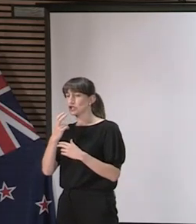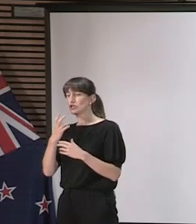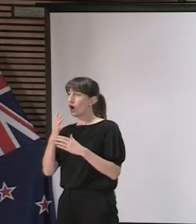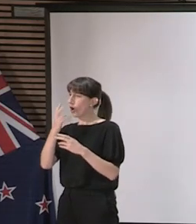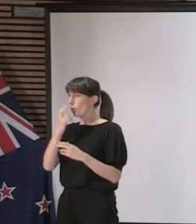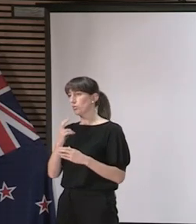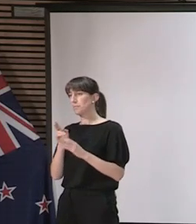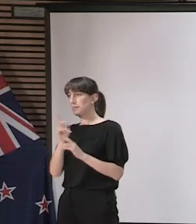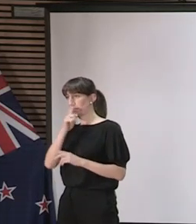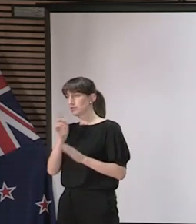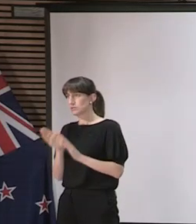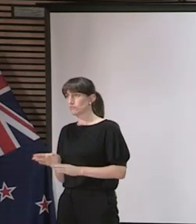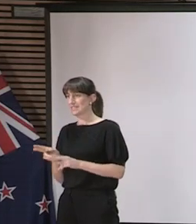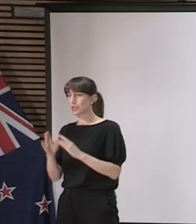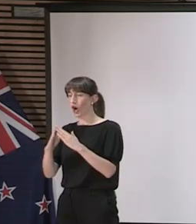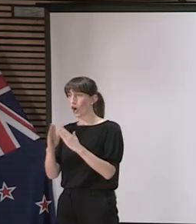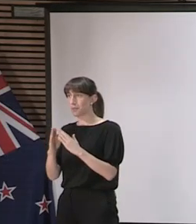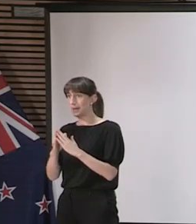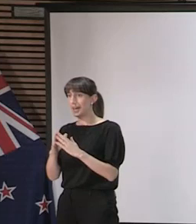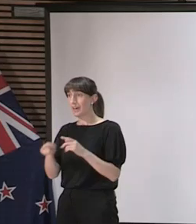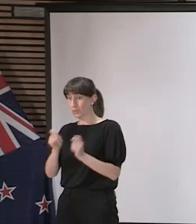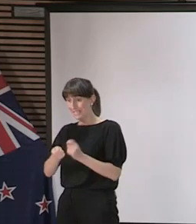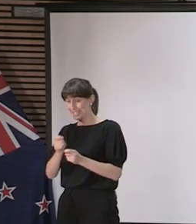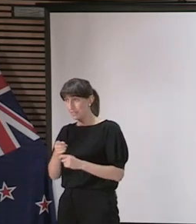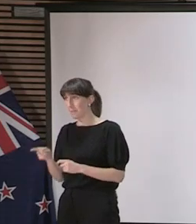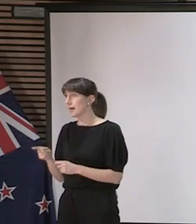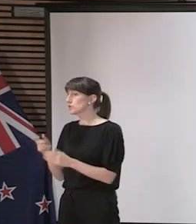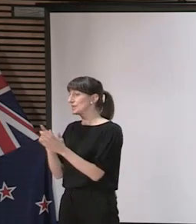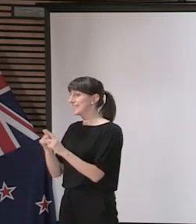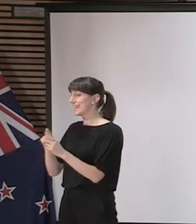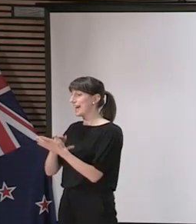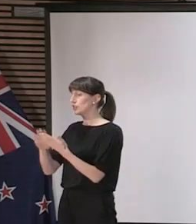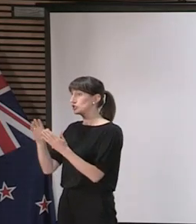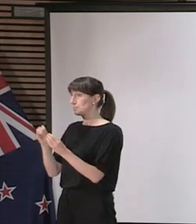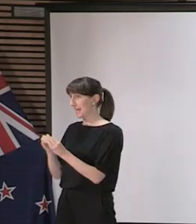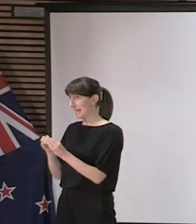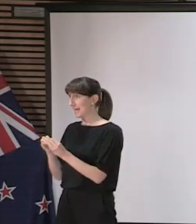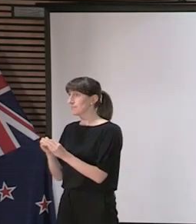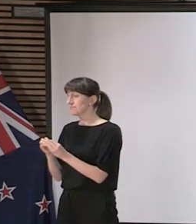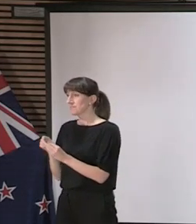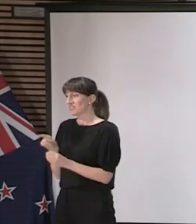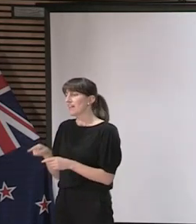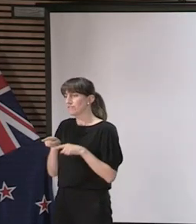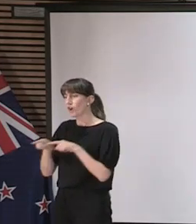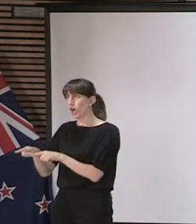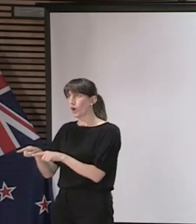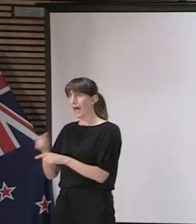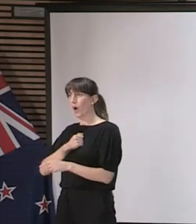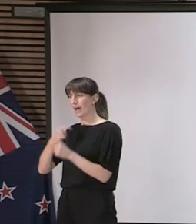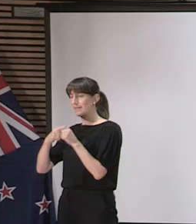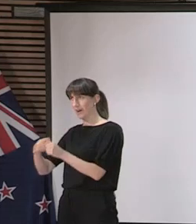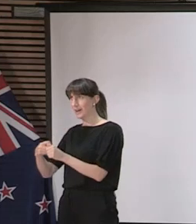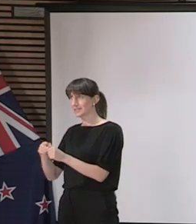yes, the DHB is consistent with the very good advice and policy that is currently the one we are using, and we'll